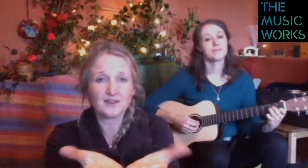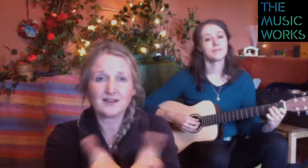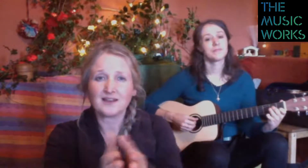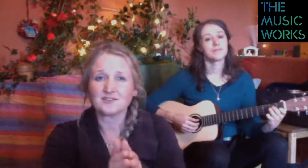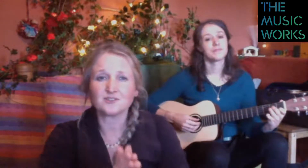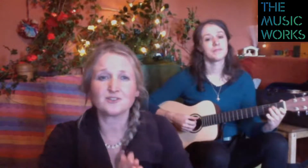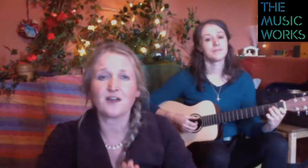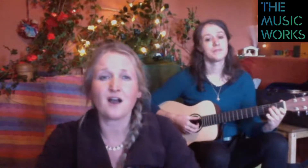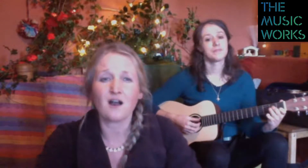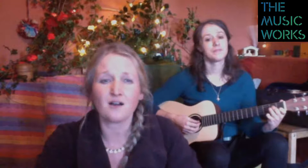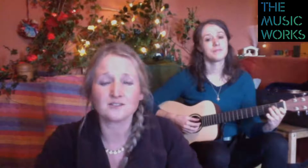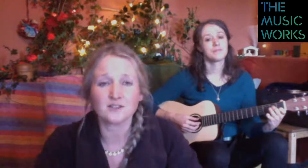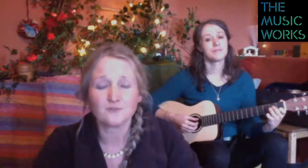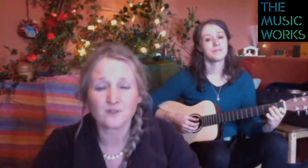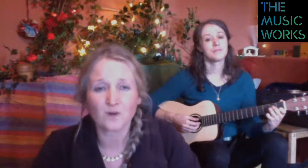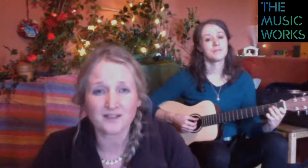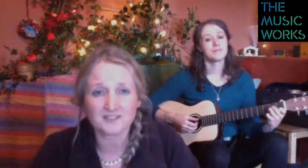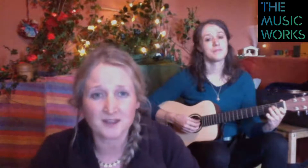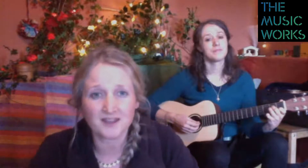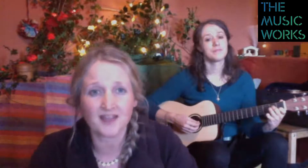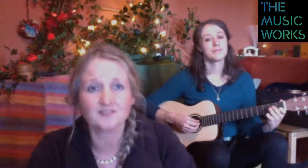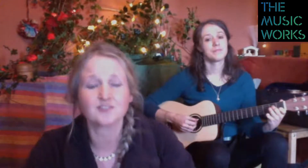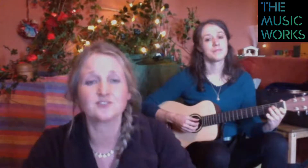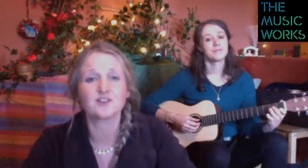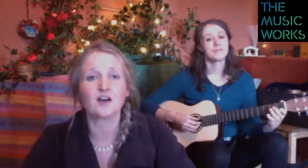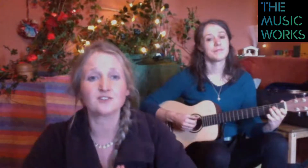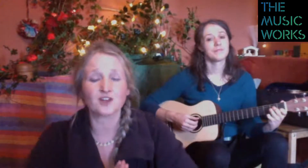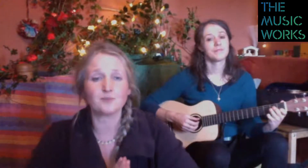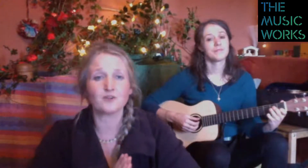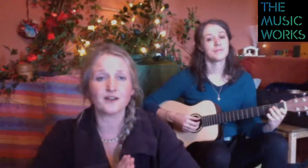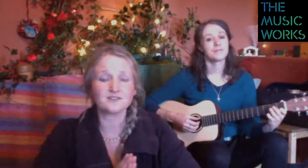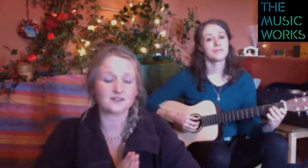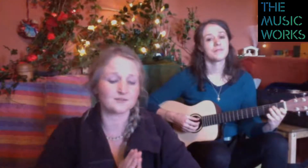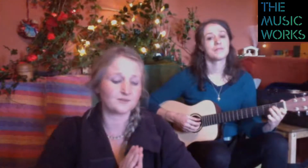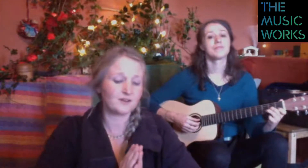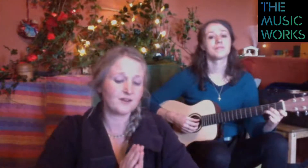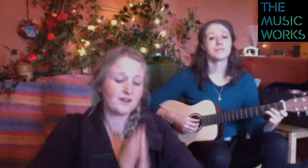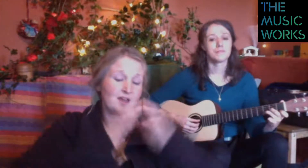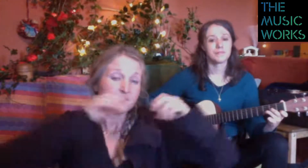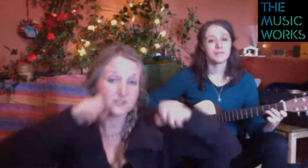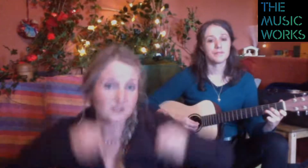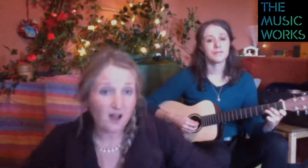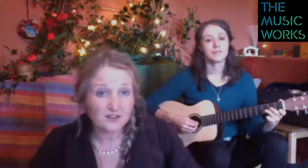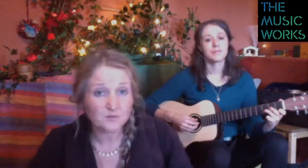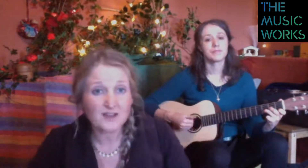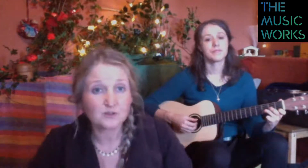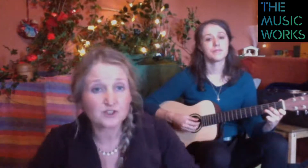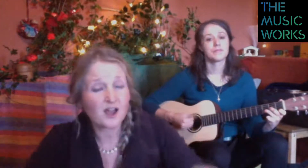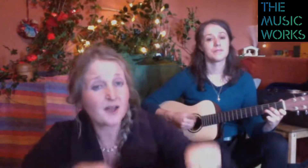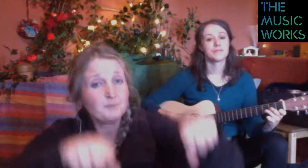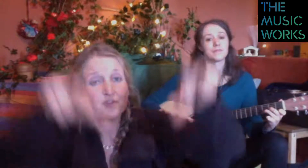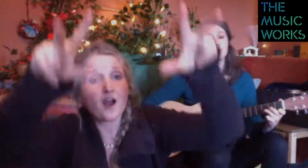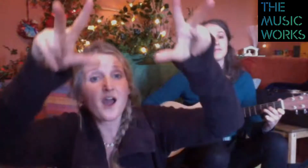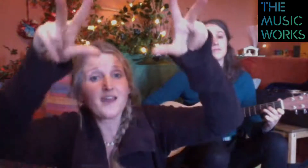Let's just do that. Hearts feel light a bit again, so stars shine brighter. Stars will shine